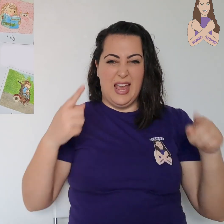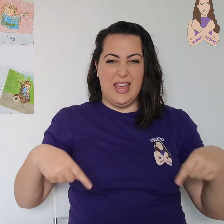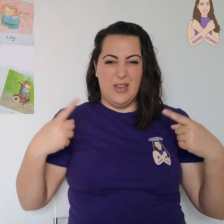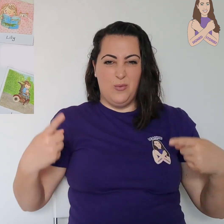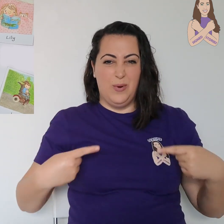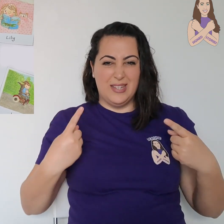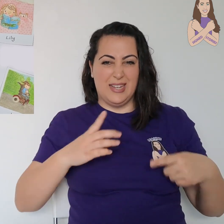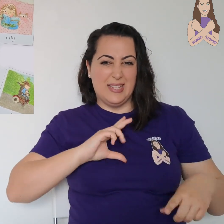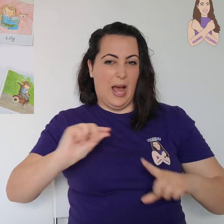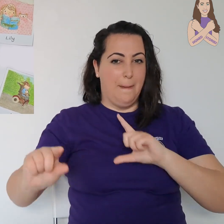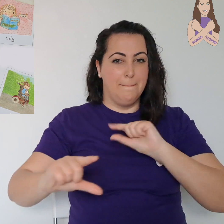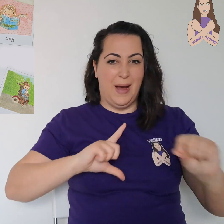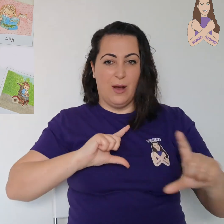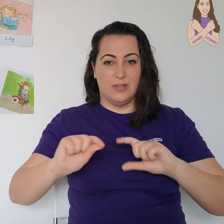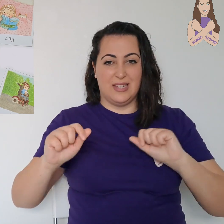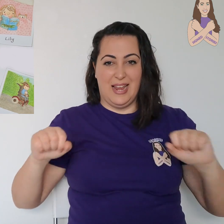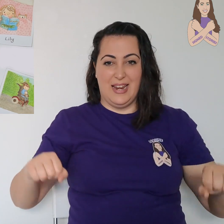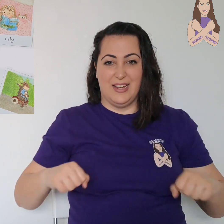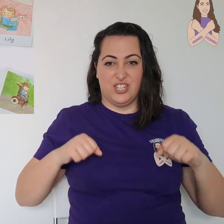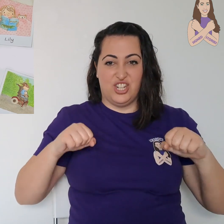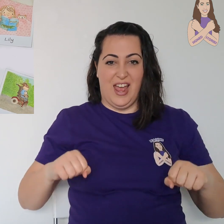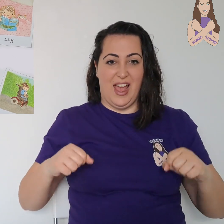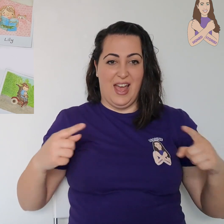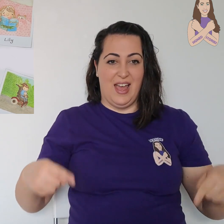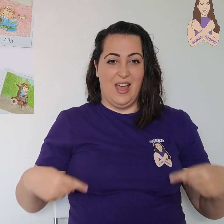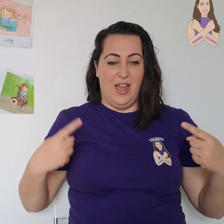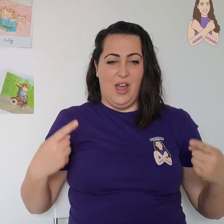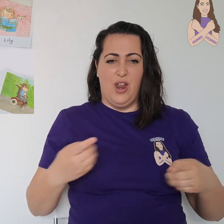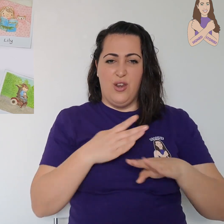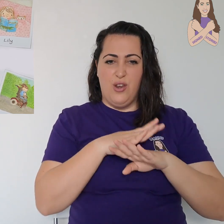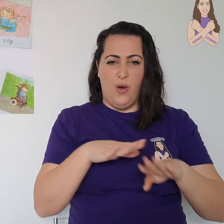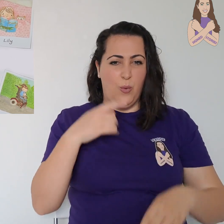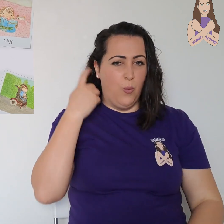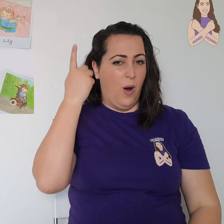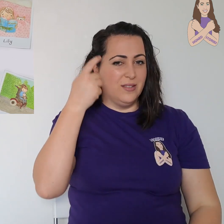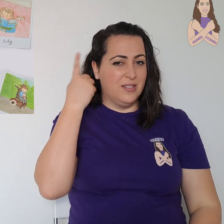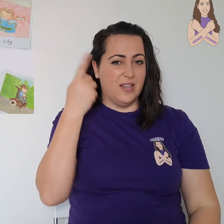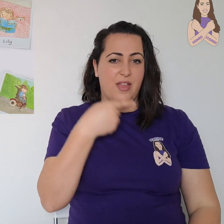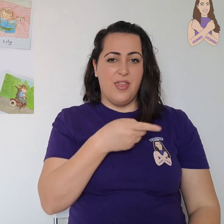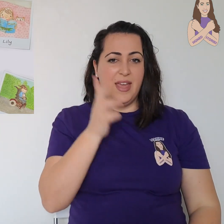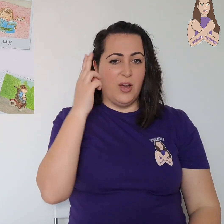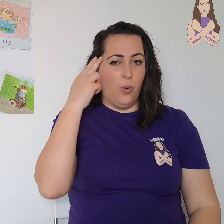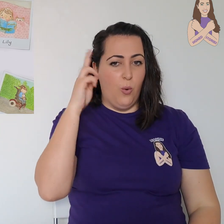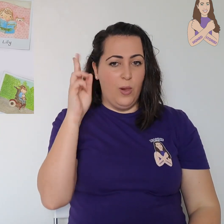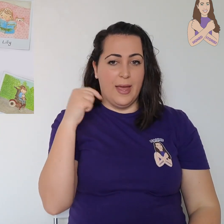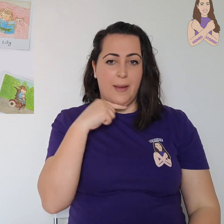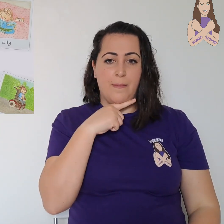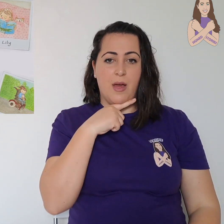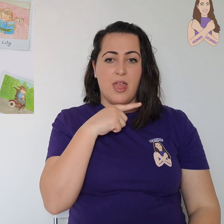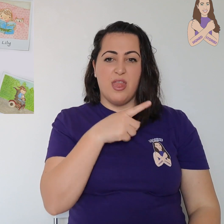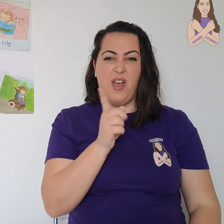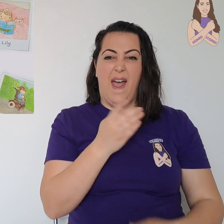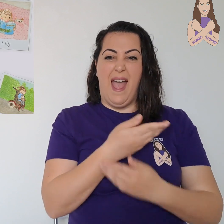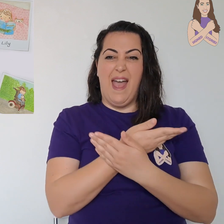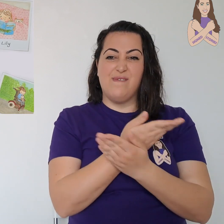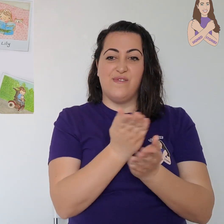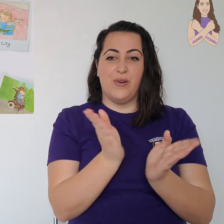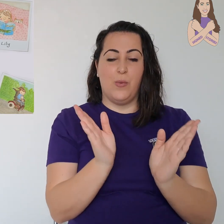he whizzes about in a chair. No wonder they call him the